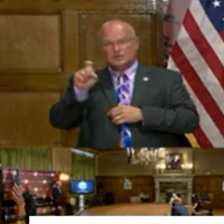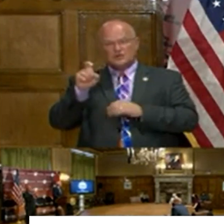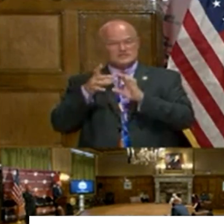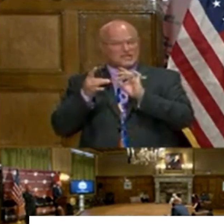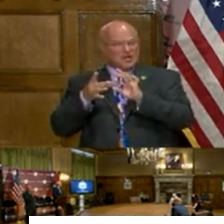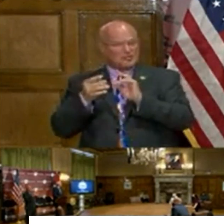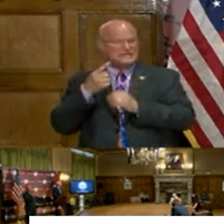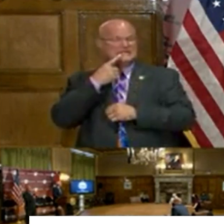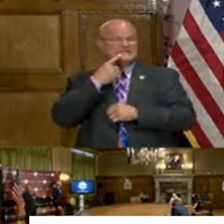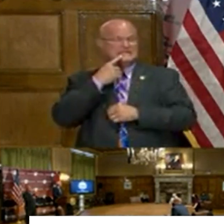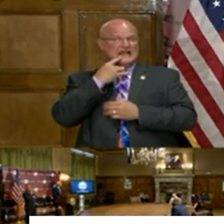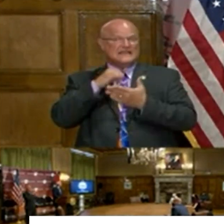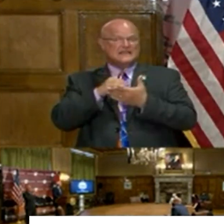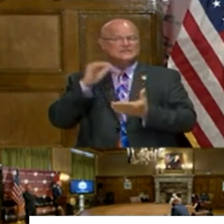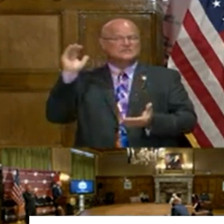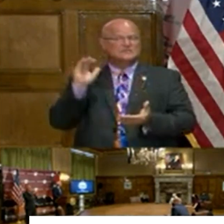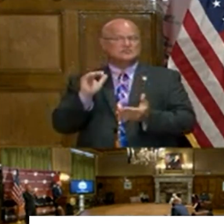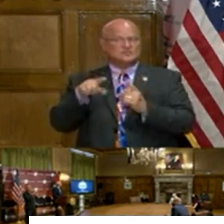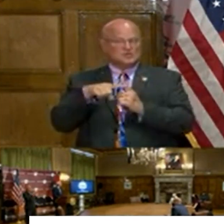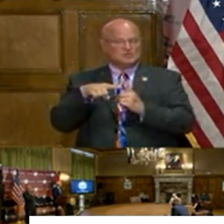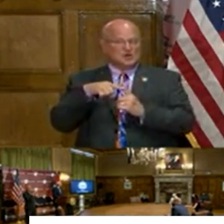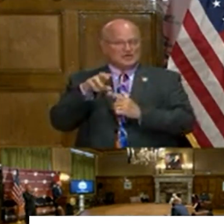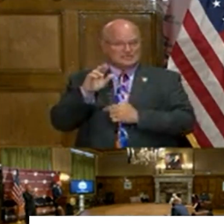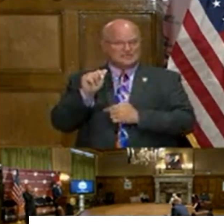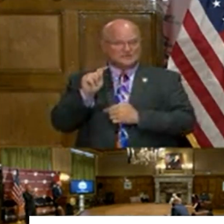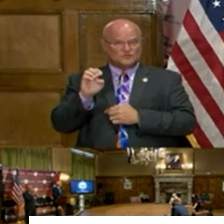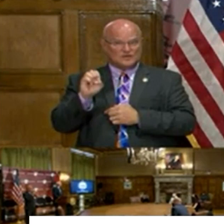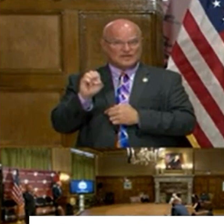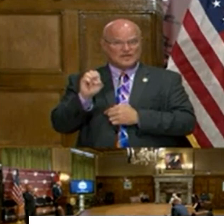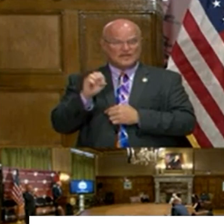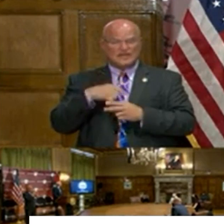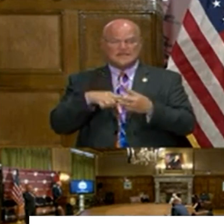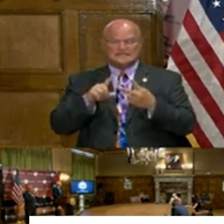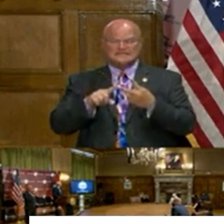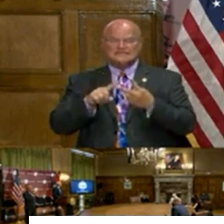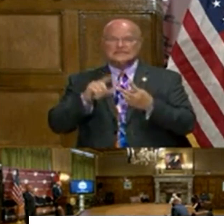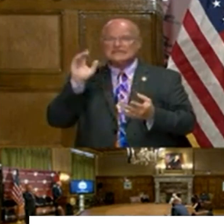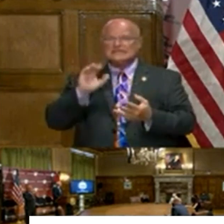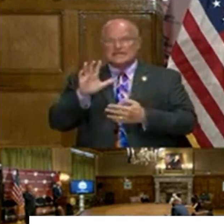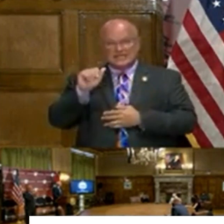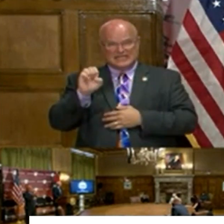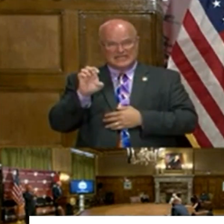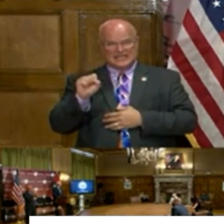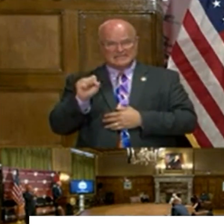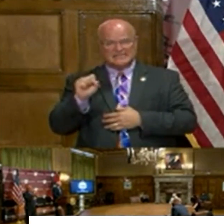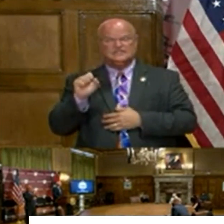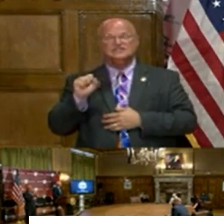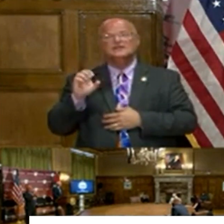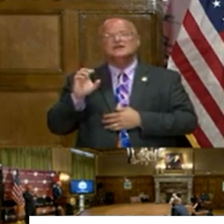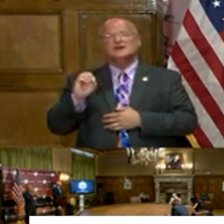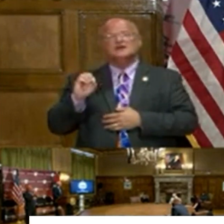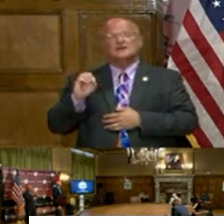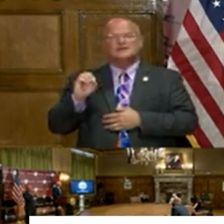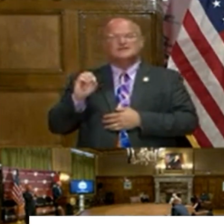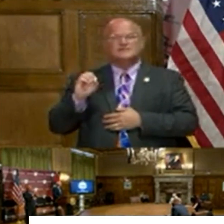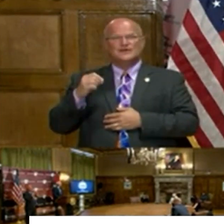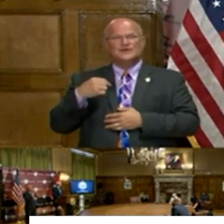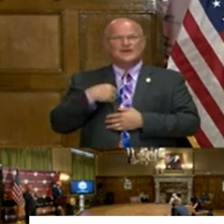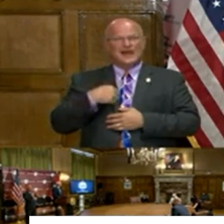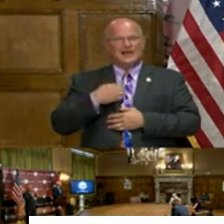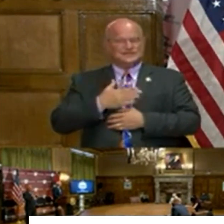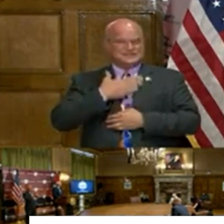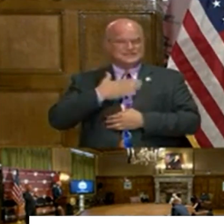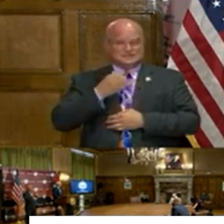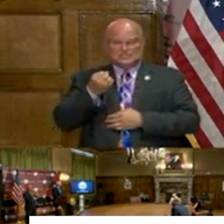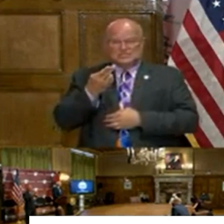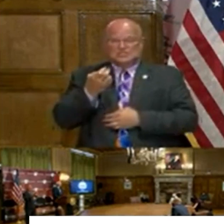there was a reduction in our positive rate, and secondly, a reduction in our cases. And so I was delighted